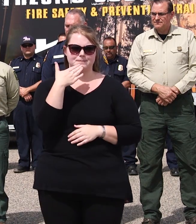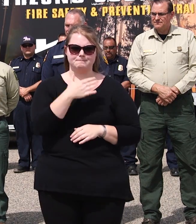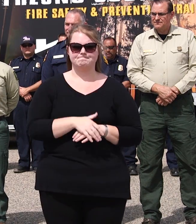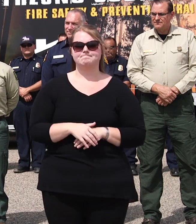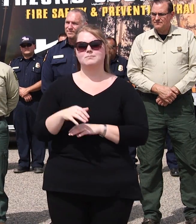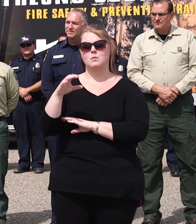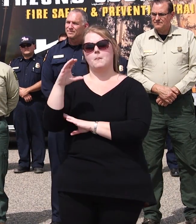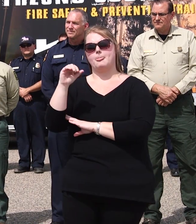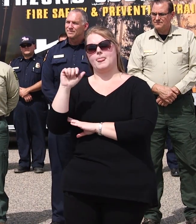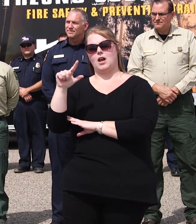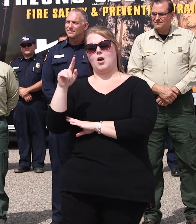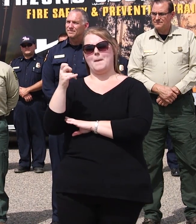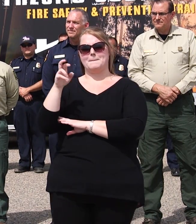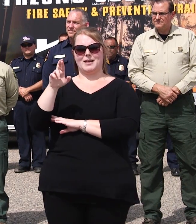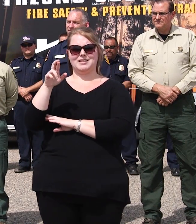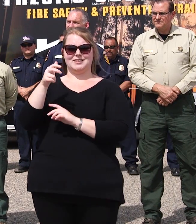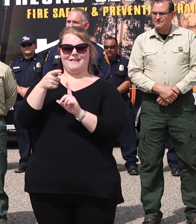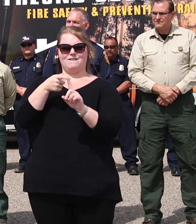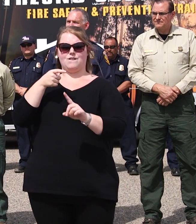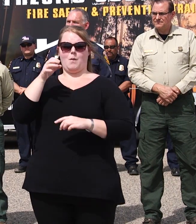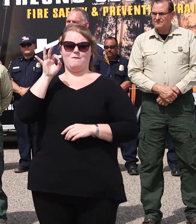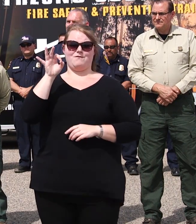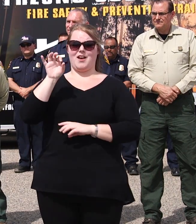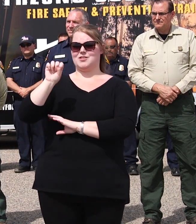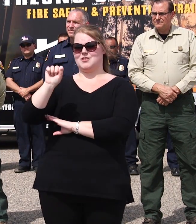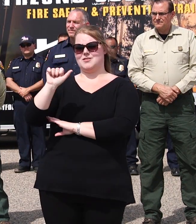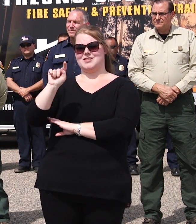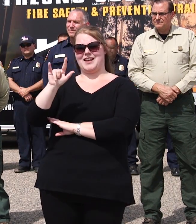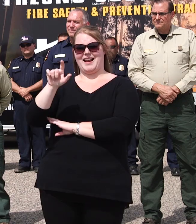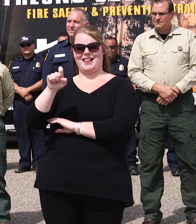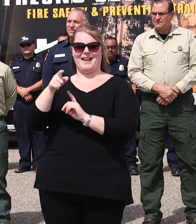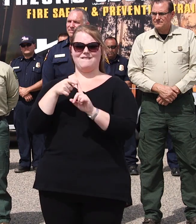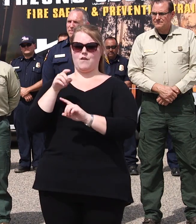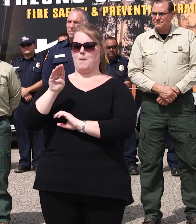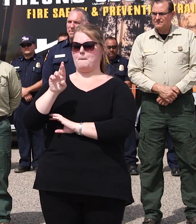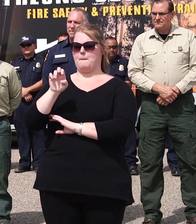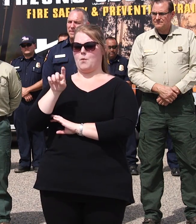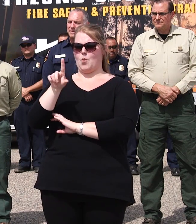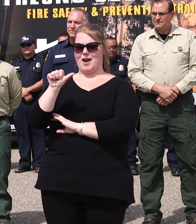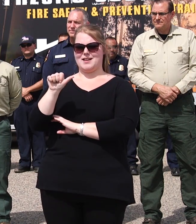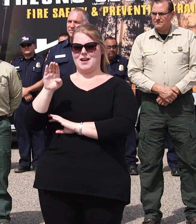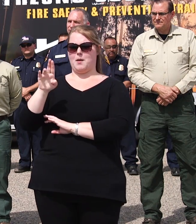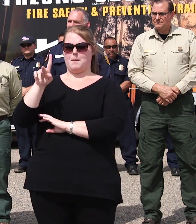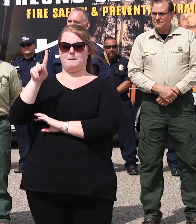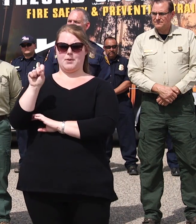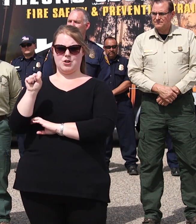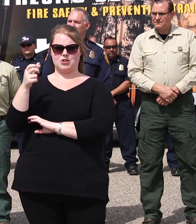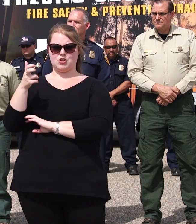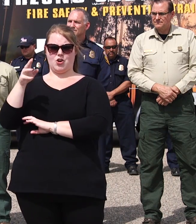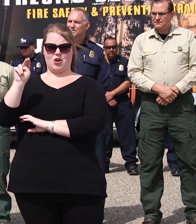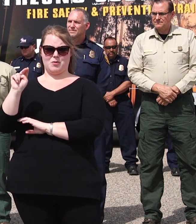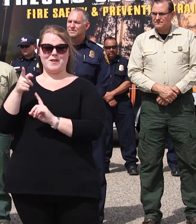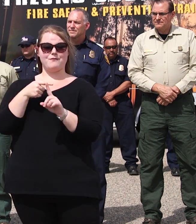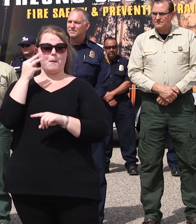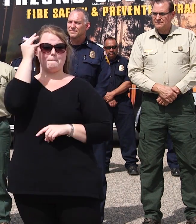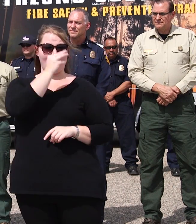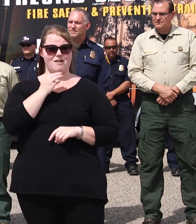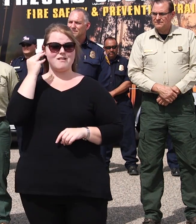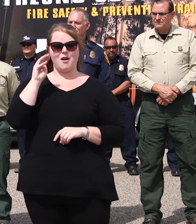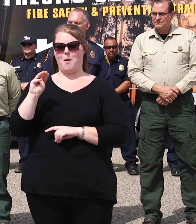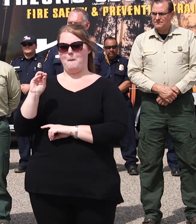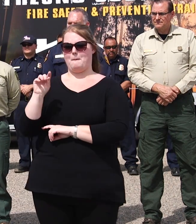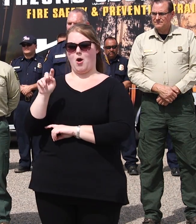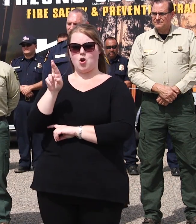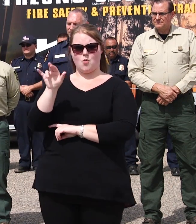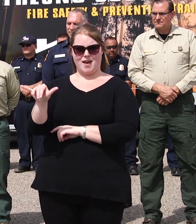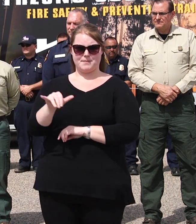our Fresno satellite under the direction of Brenda Burks-Herman at our Monterey Bay Center. They